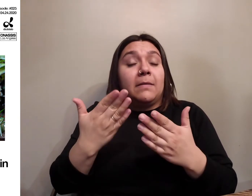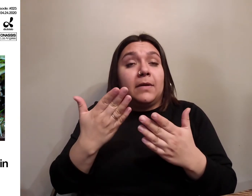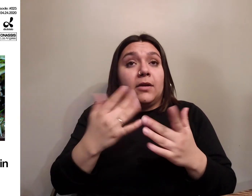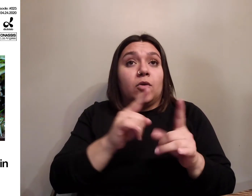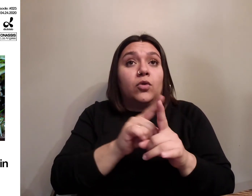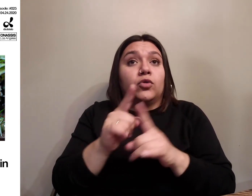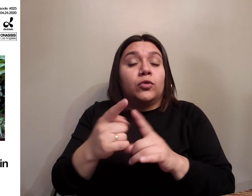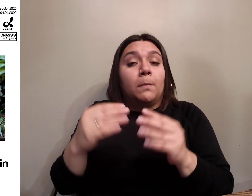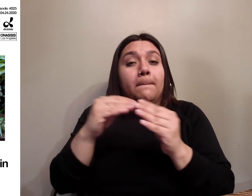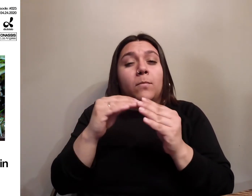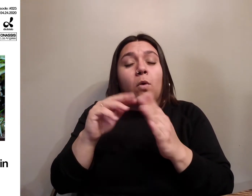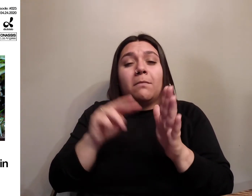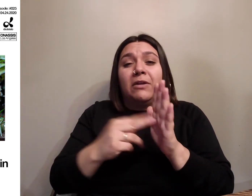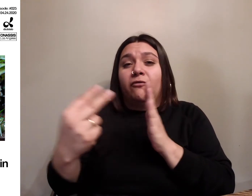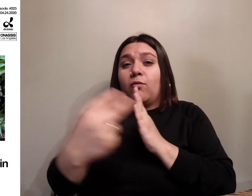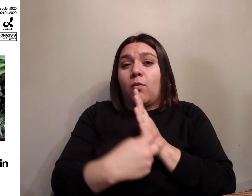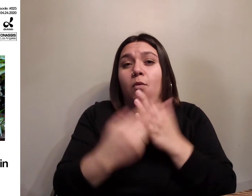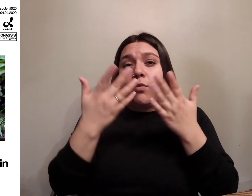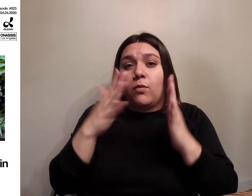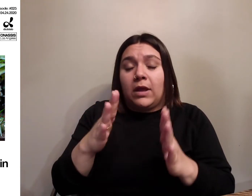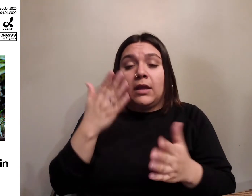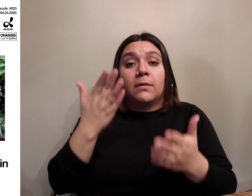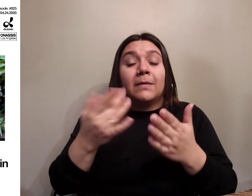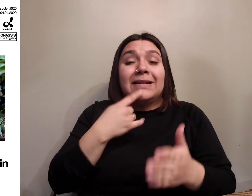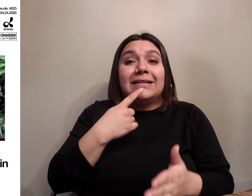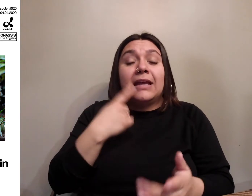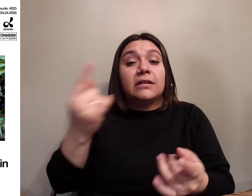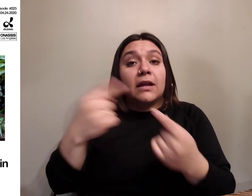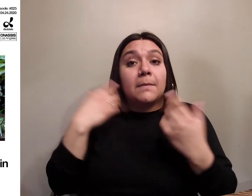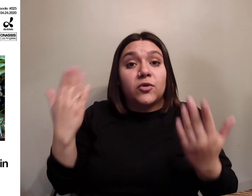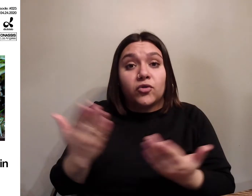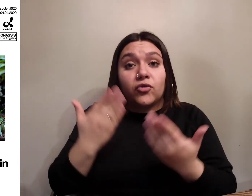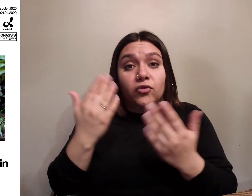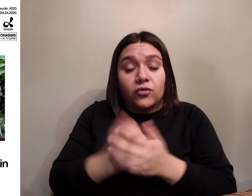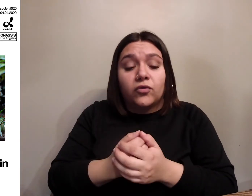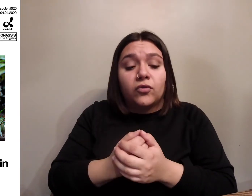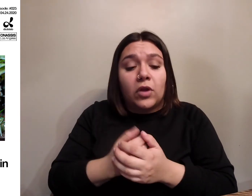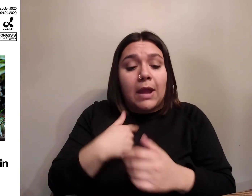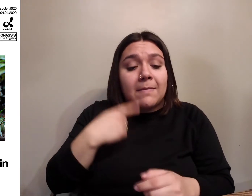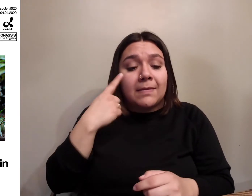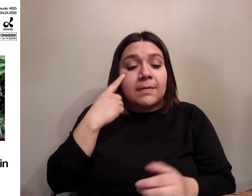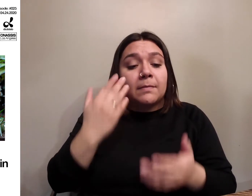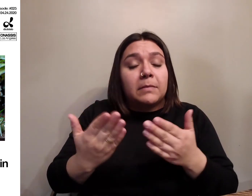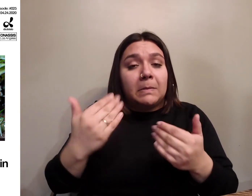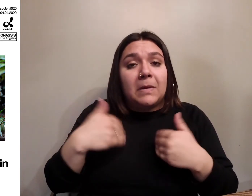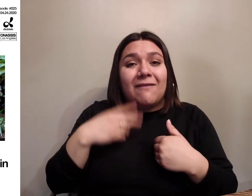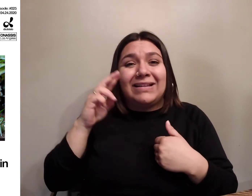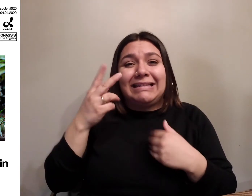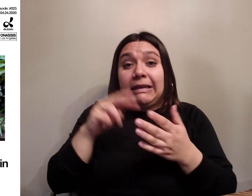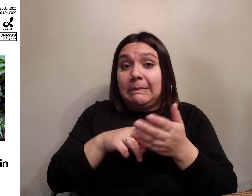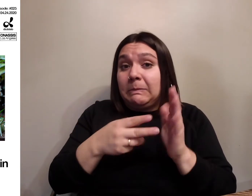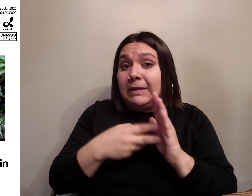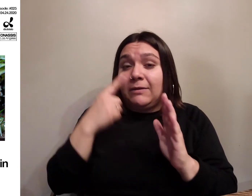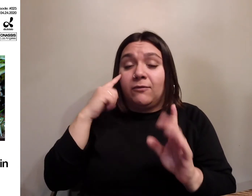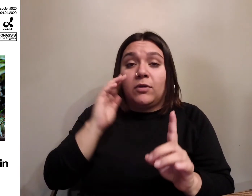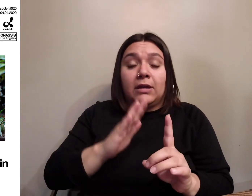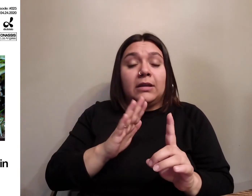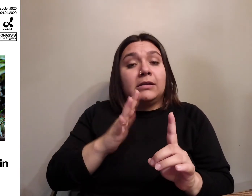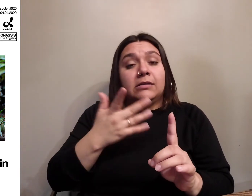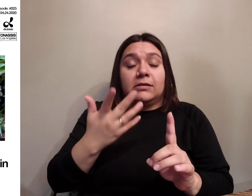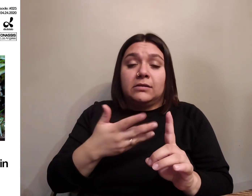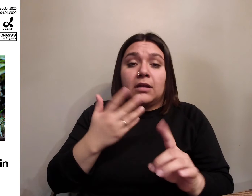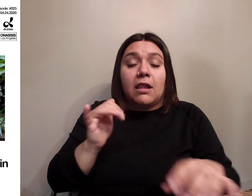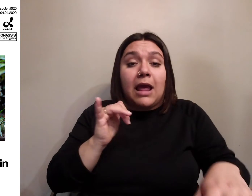here nor there. He has his own path. He's a mixture of these seeming contrasts, maybe a mixture